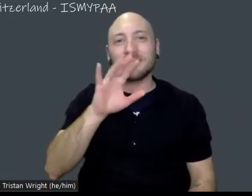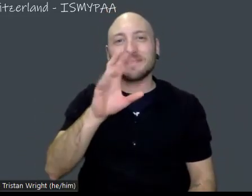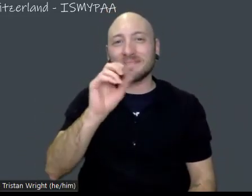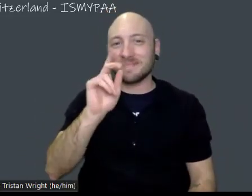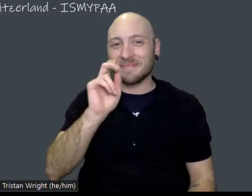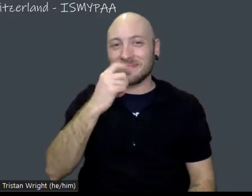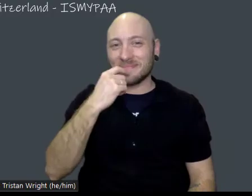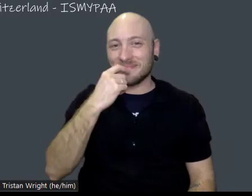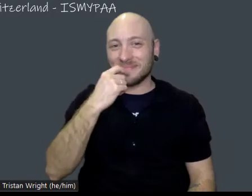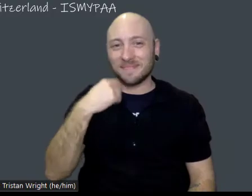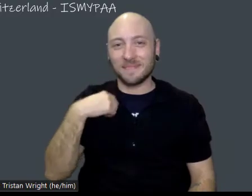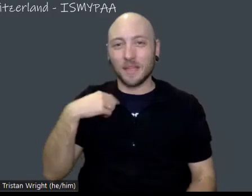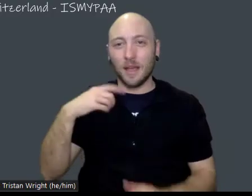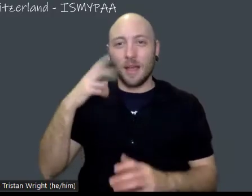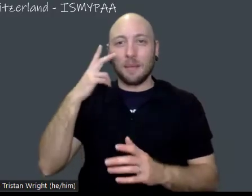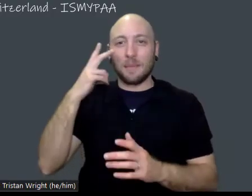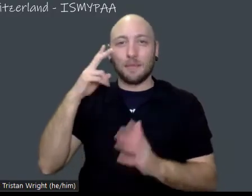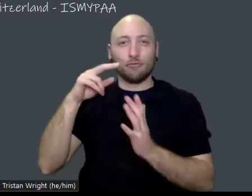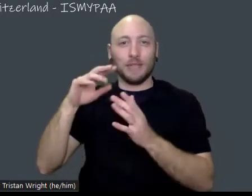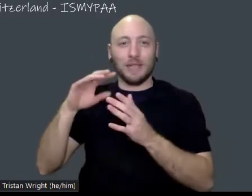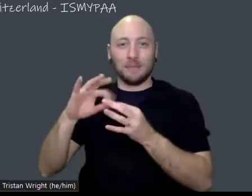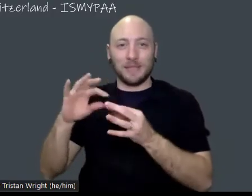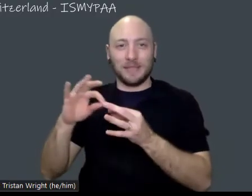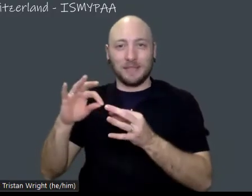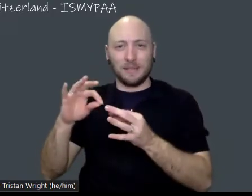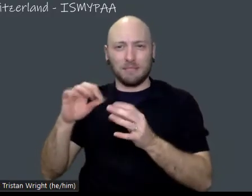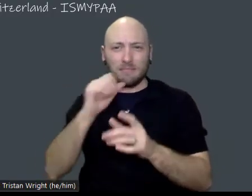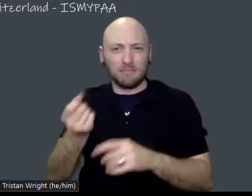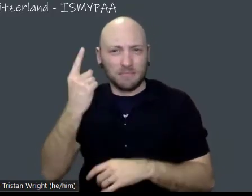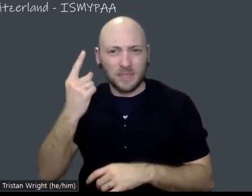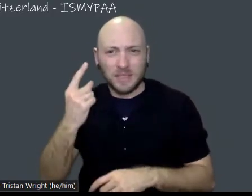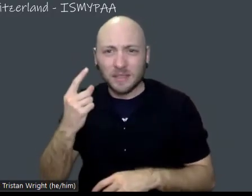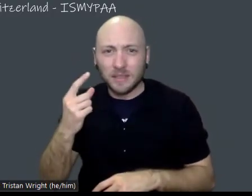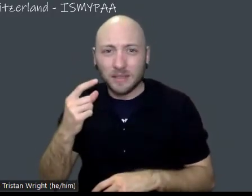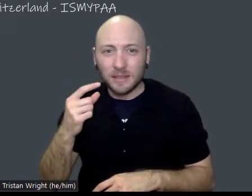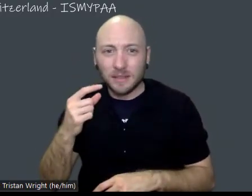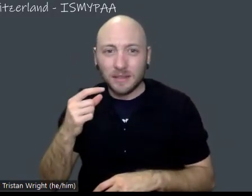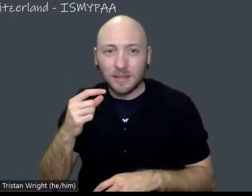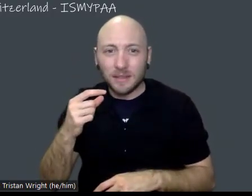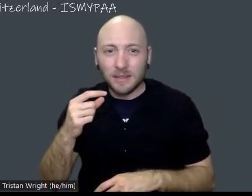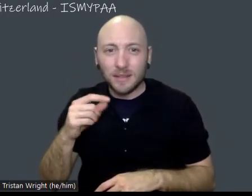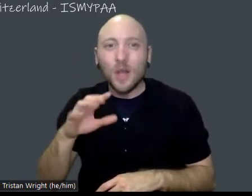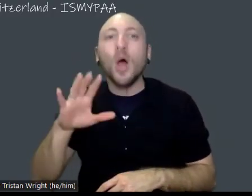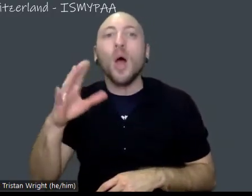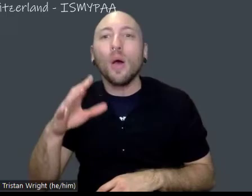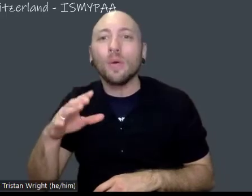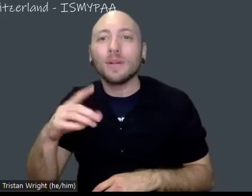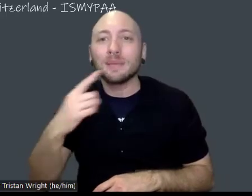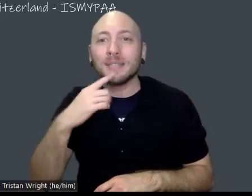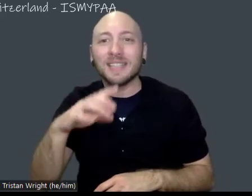Okay, I just reading a message which I don't understand. Can you pick up the topic before you close? What do you mean by